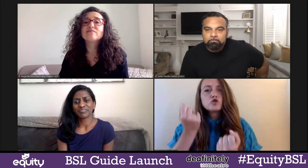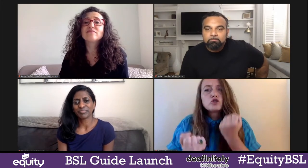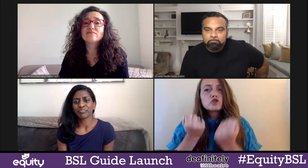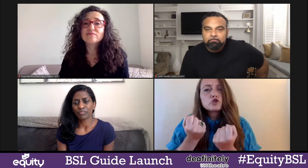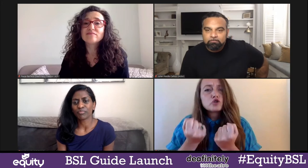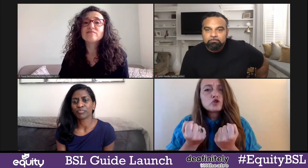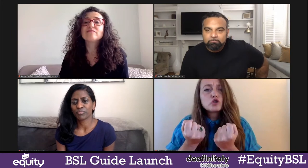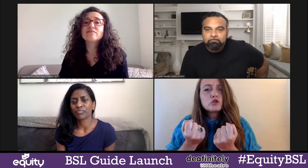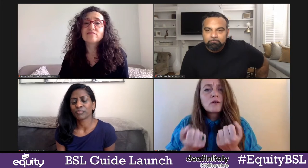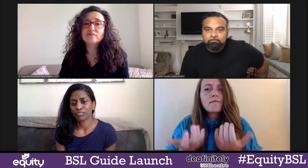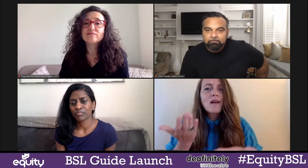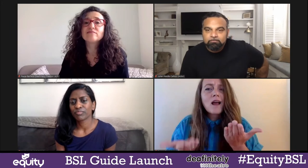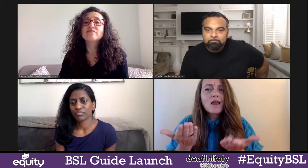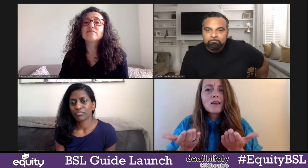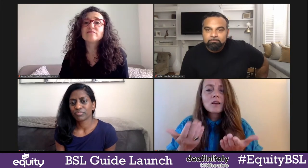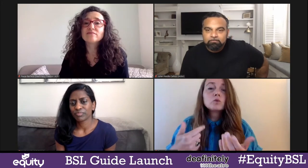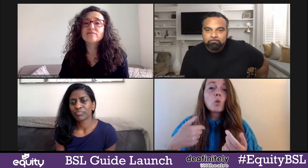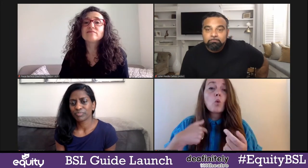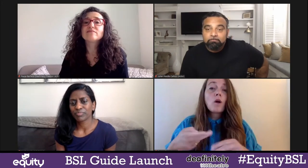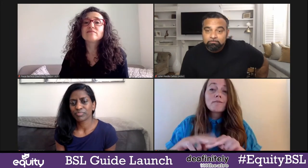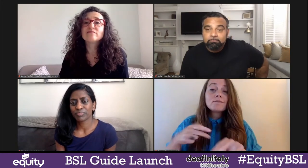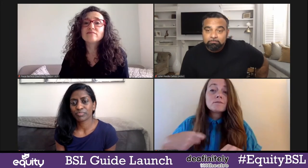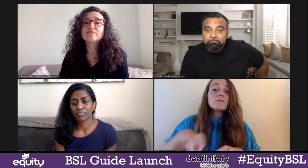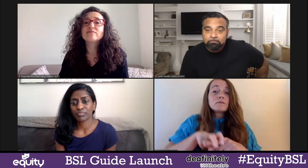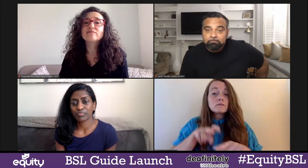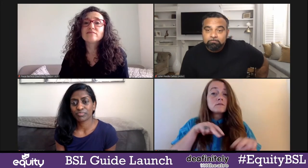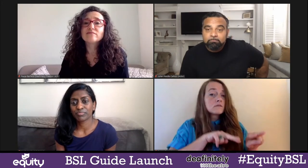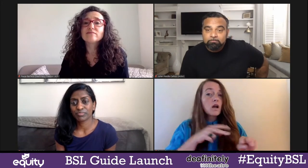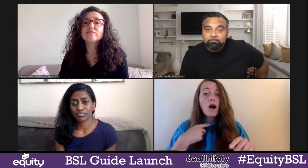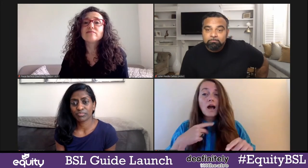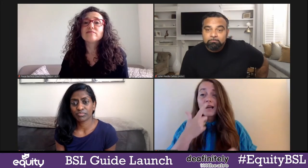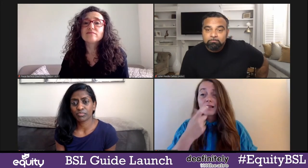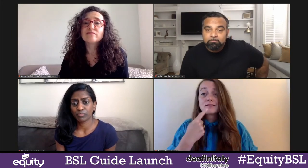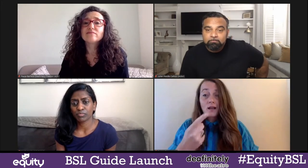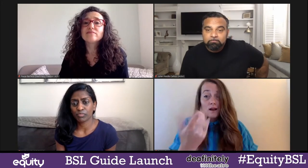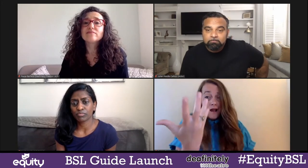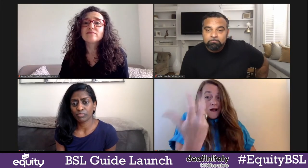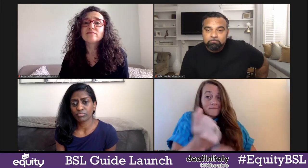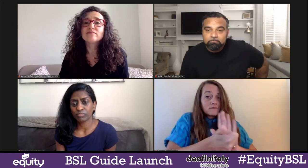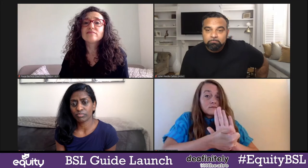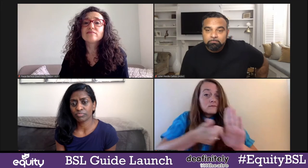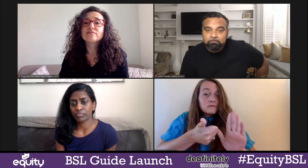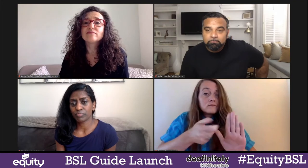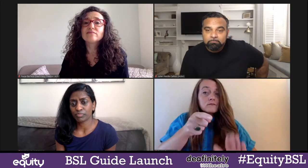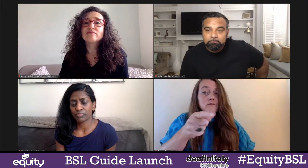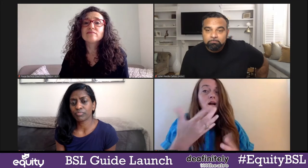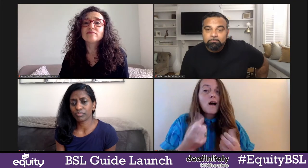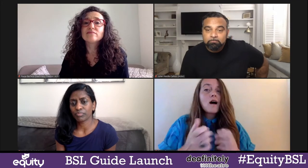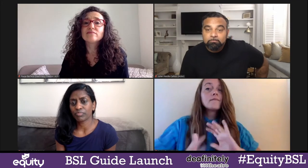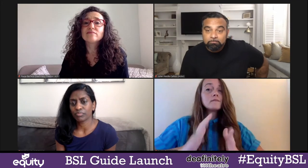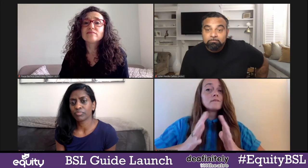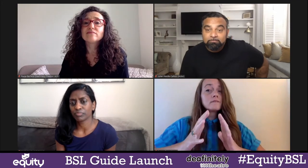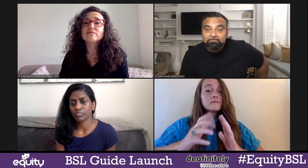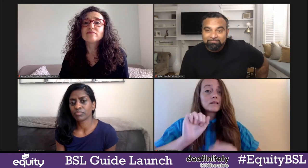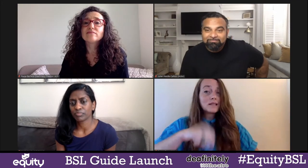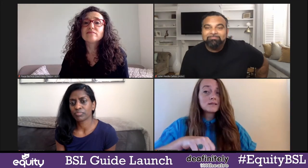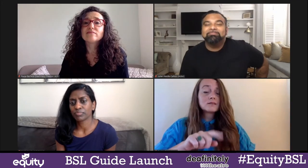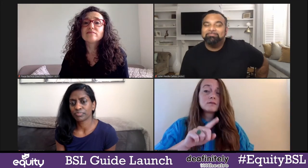actor, they're less able to judge more fairly. So my being part of the panel, I could say they have